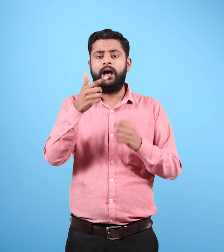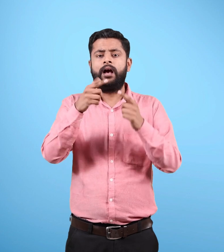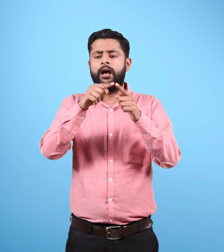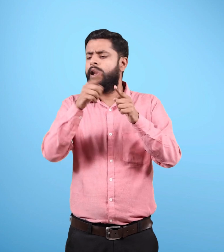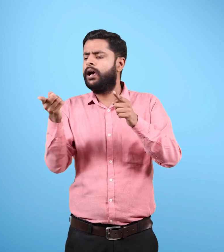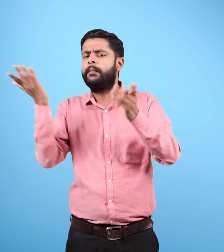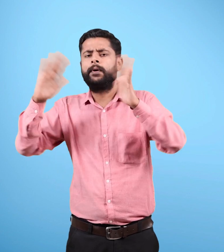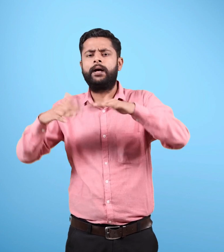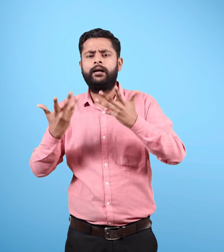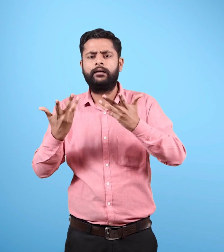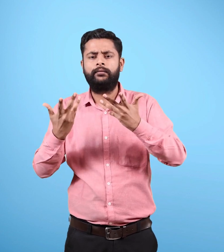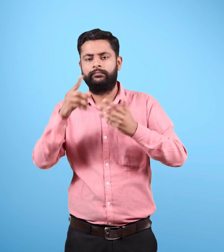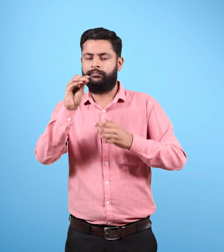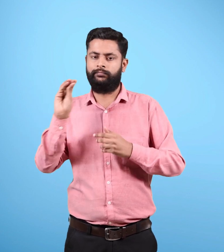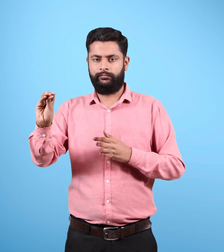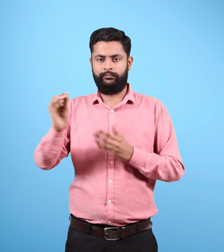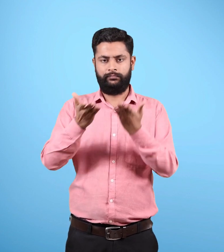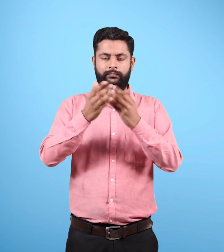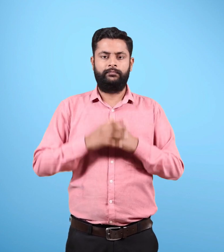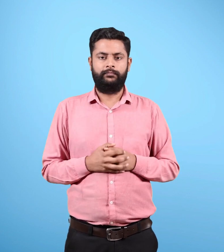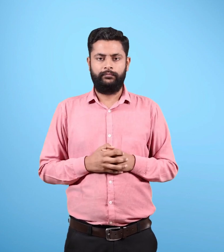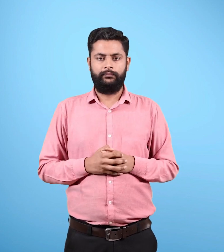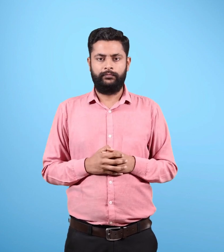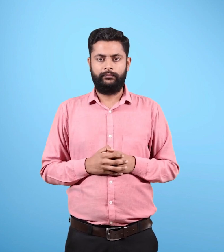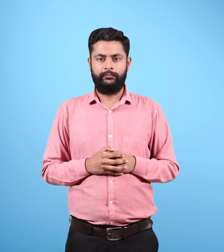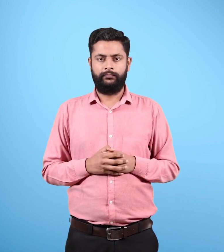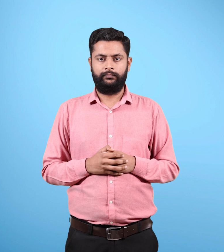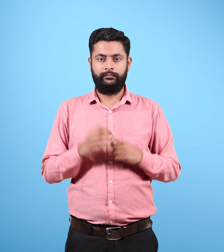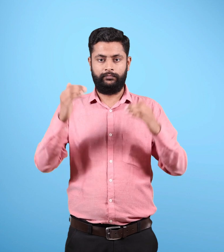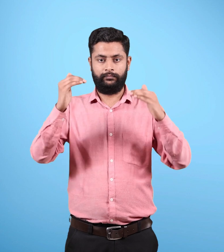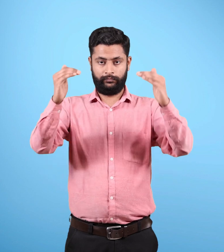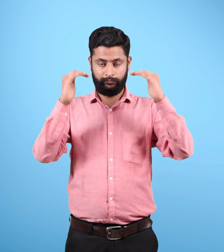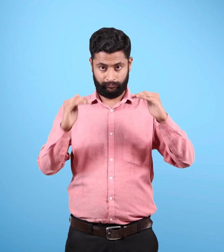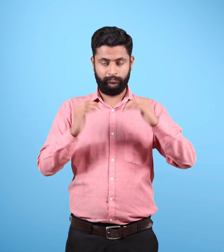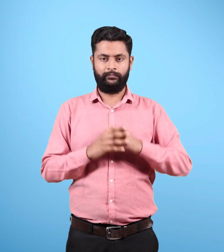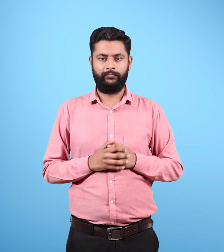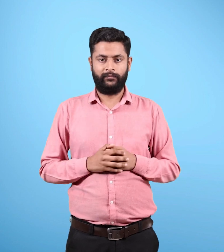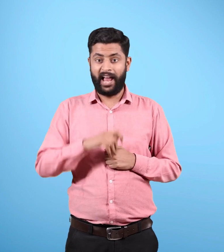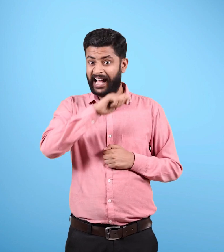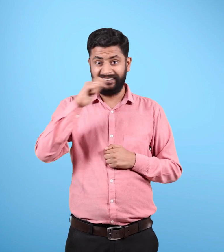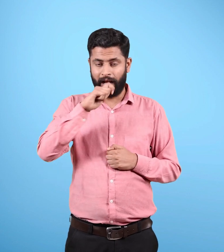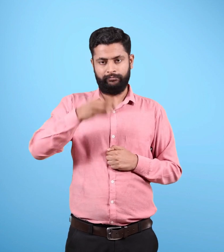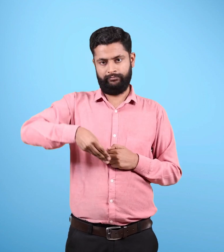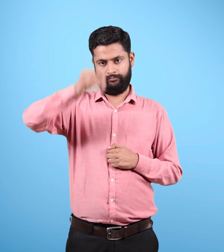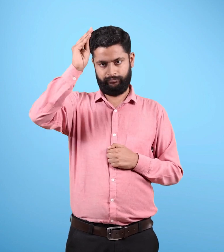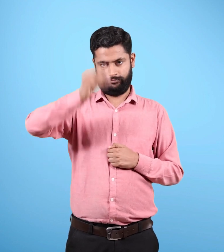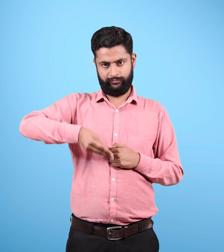Ingredients, water. Sources, blank. Food item, chicken